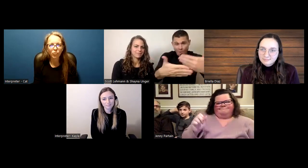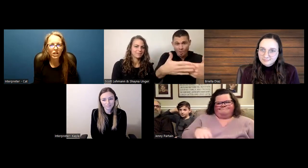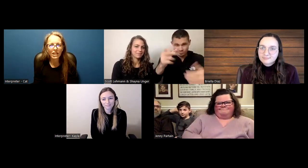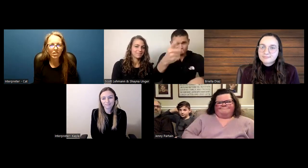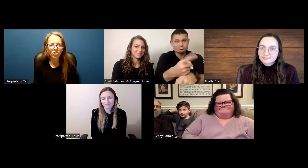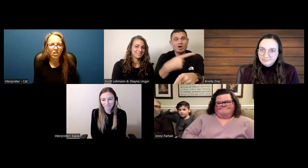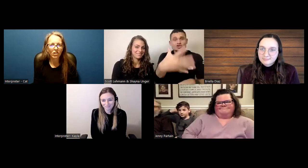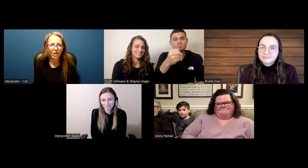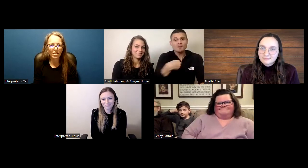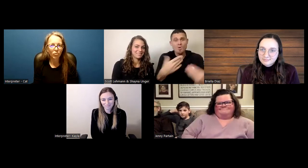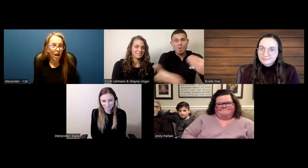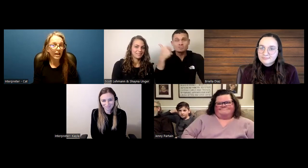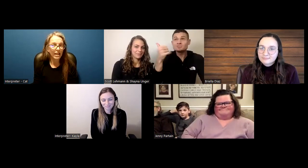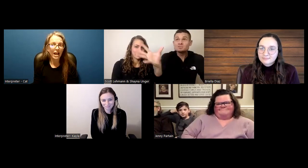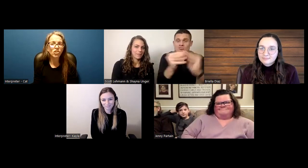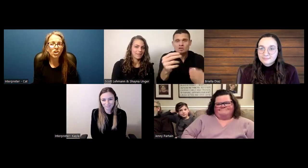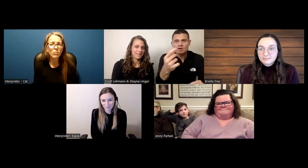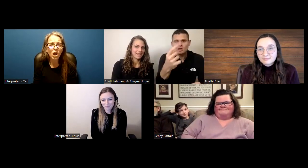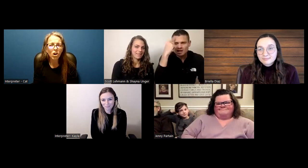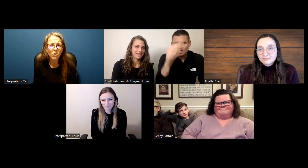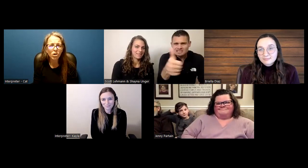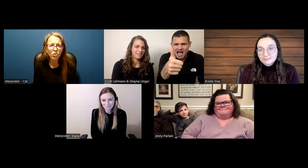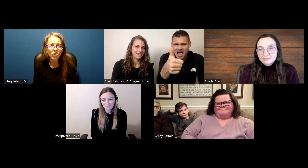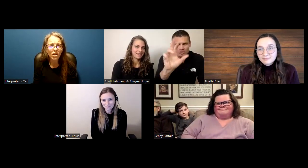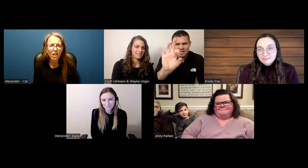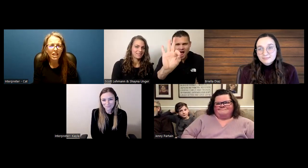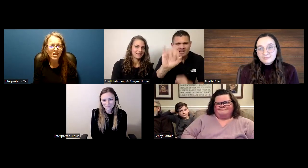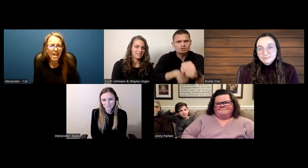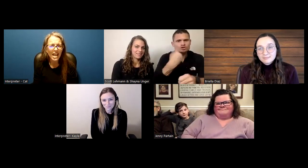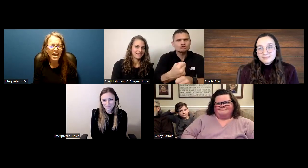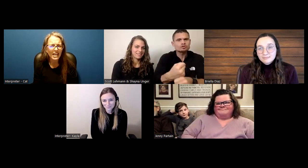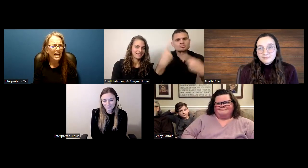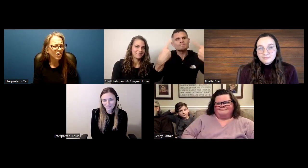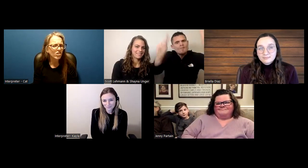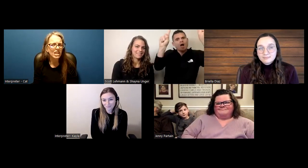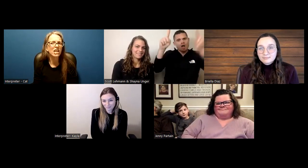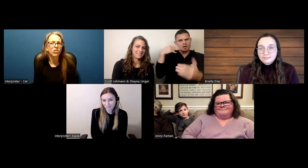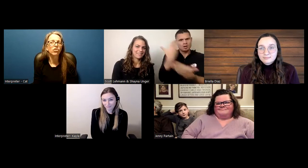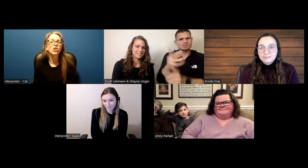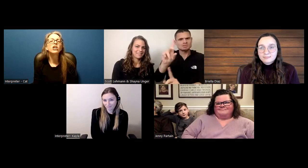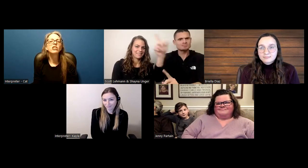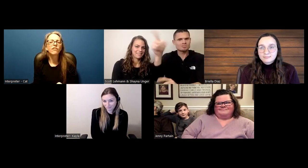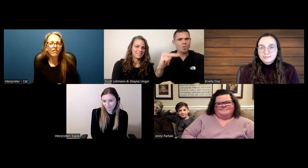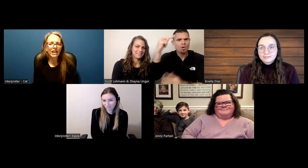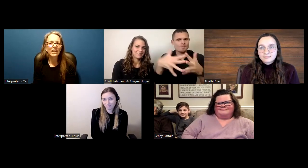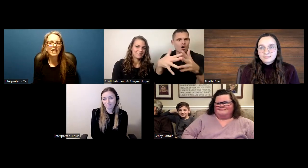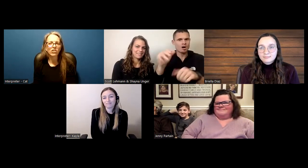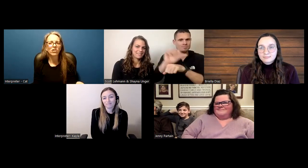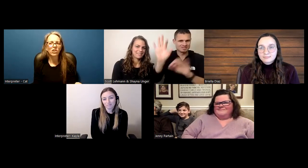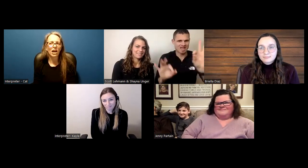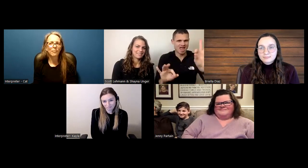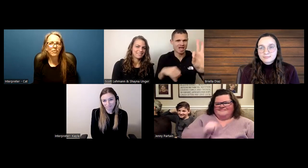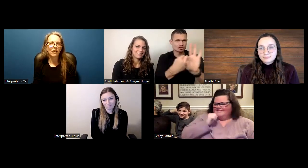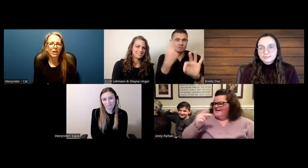they really instilled in me. Right. Yeah. It took me almost, I think, 9 or 10 years to finally get